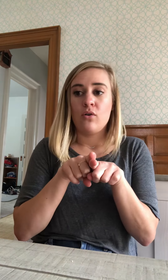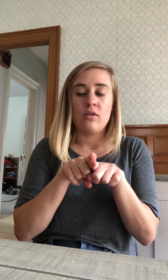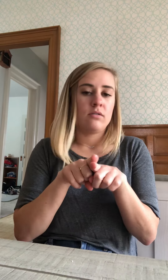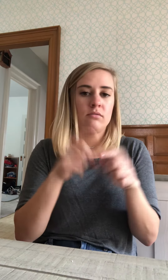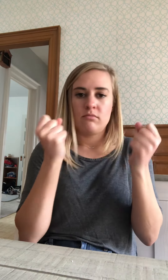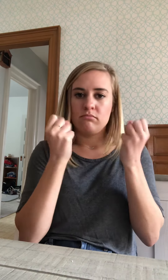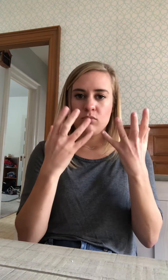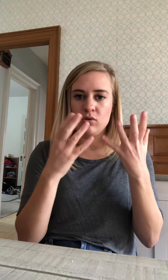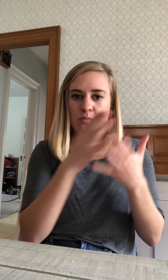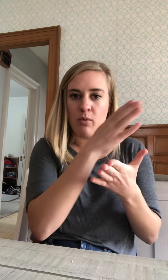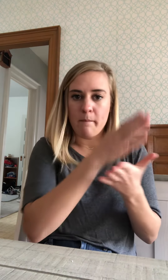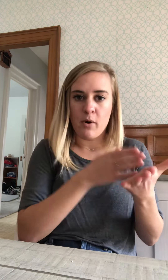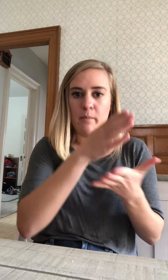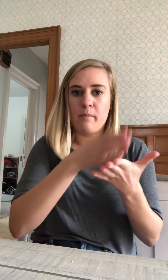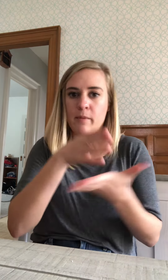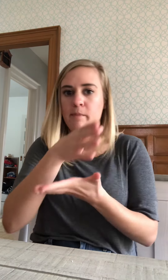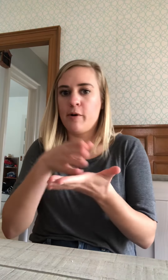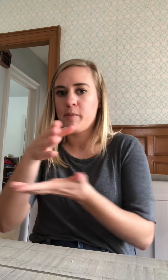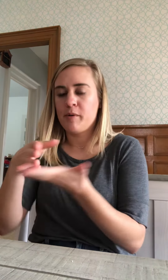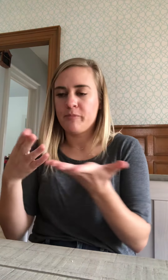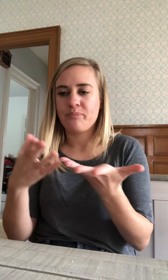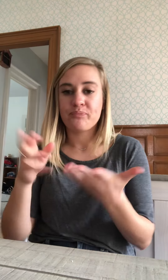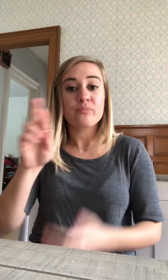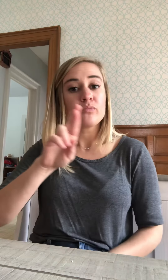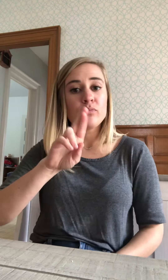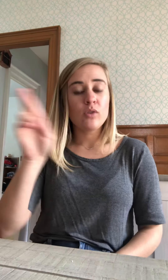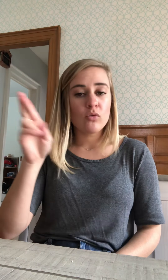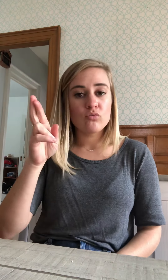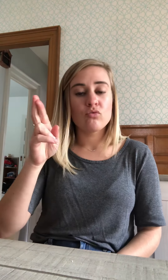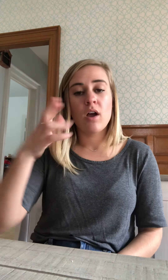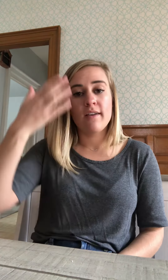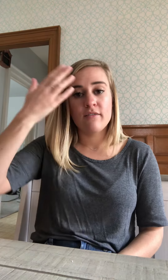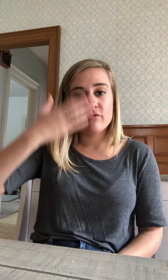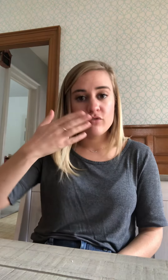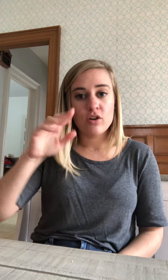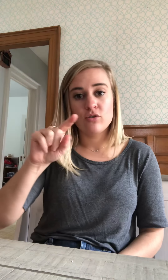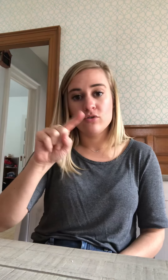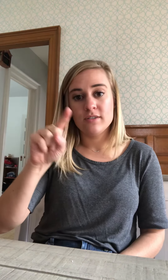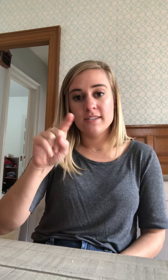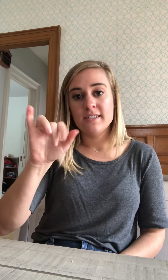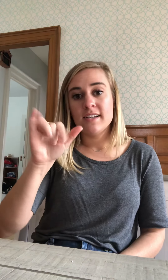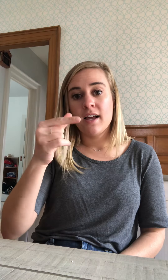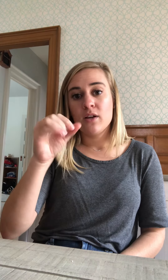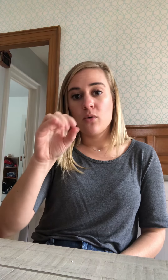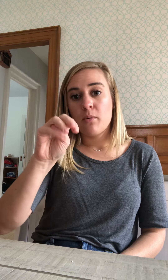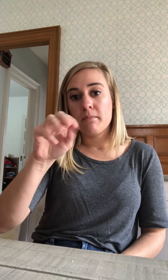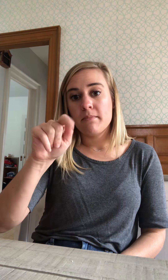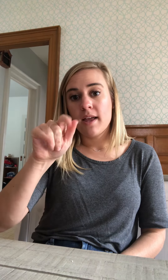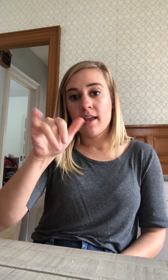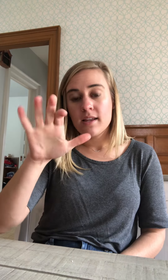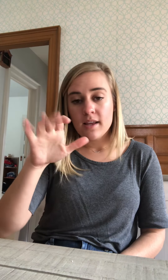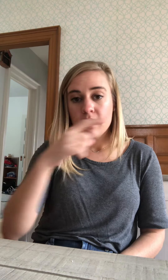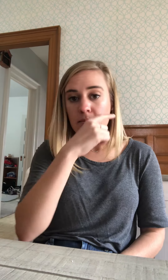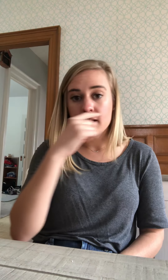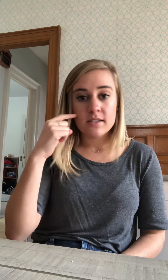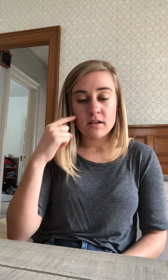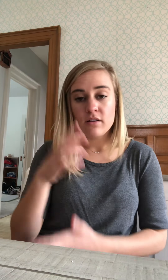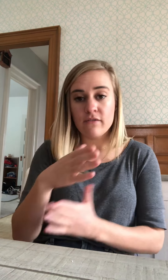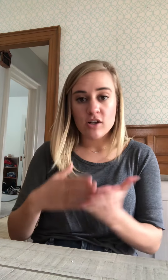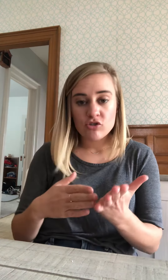segments. The right frontozygomatic area is fractured. The maxilla is fractured. And you can see the sinuses. You can